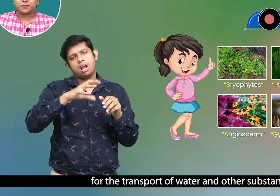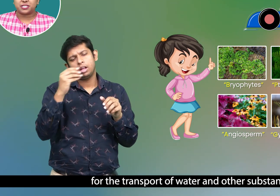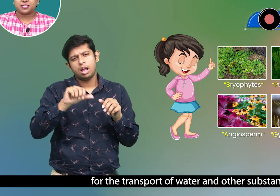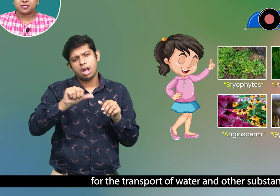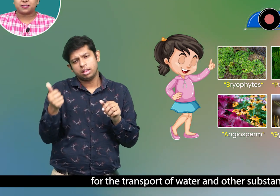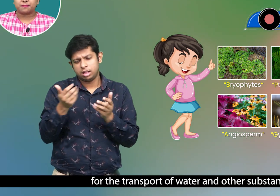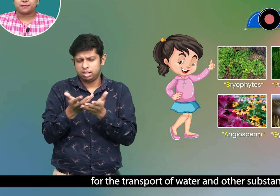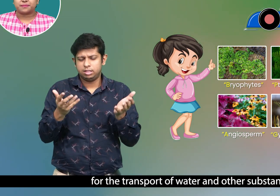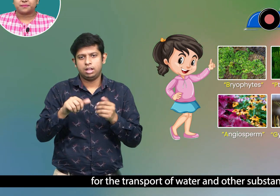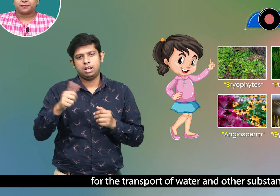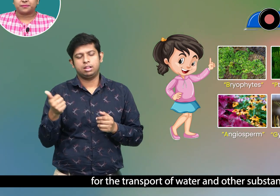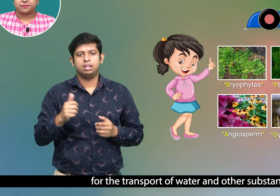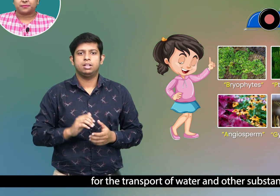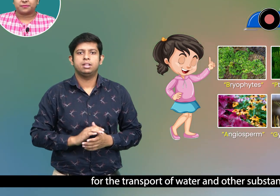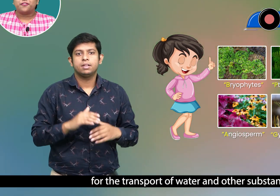other substances.